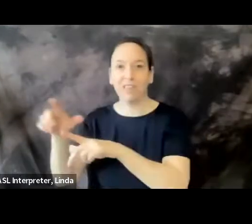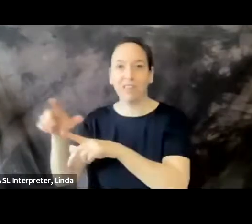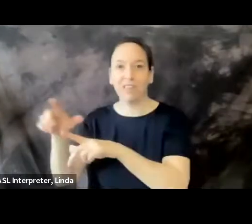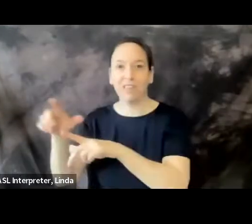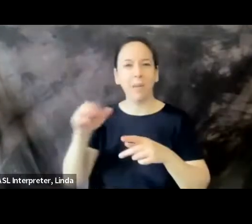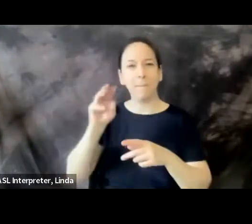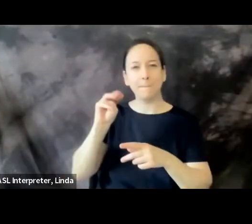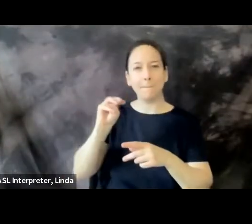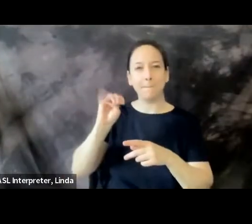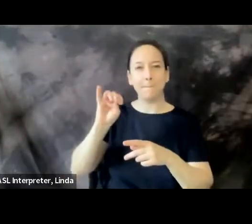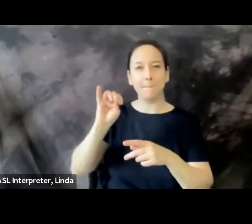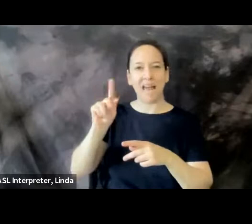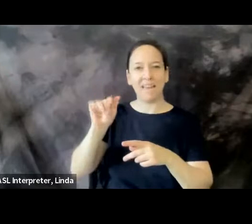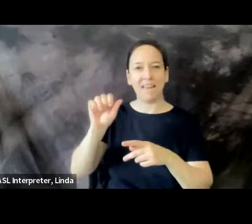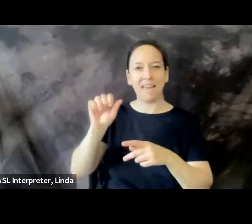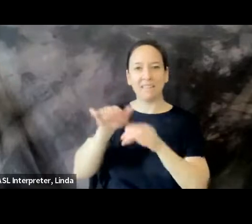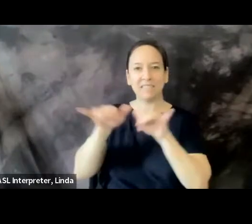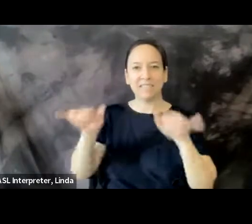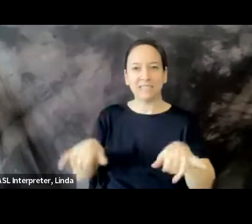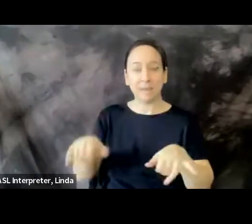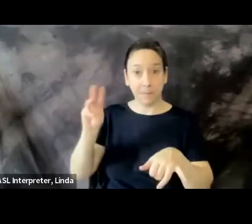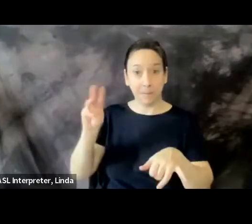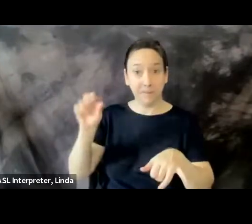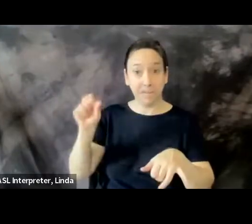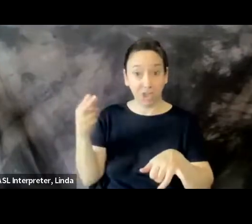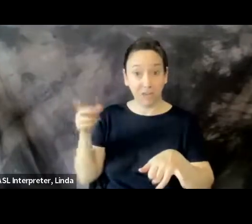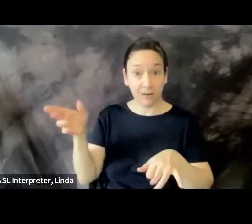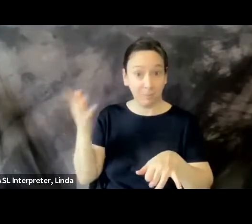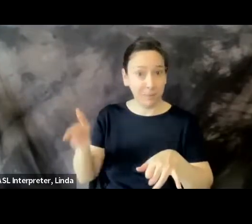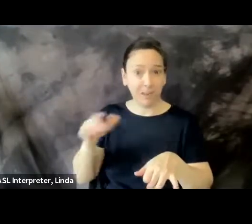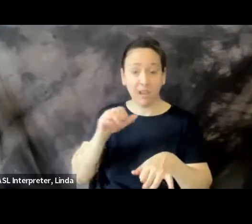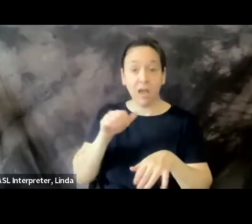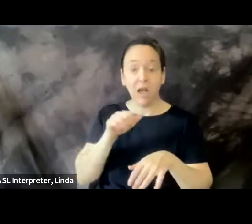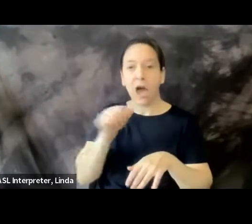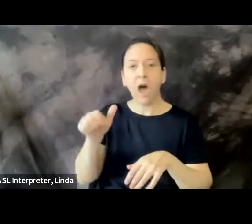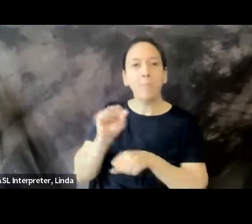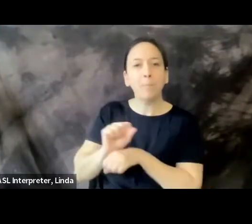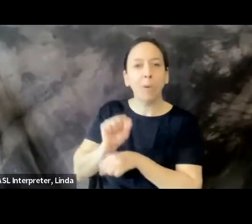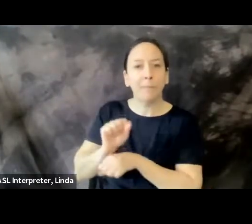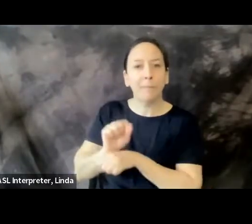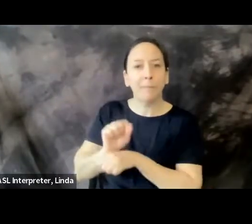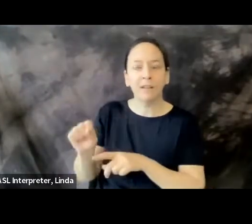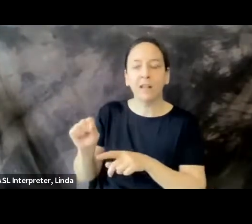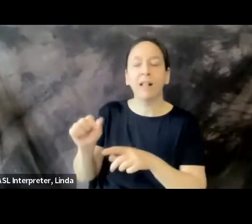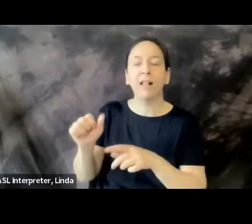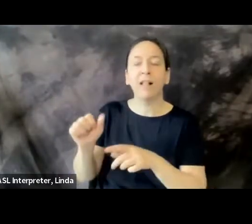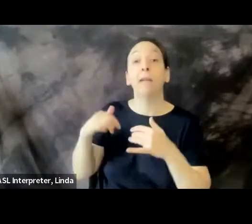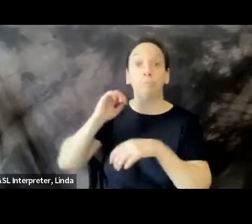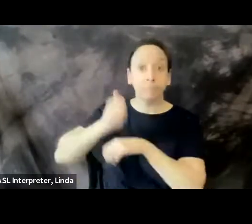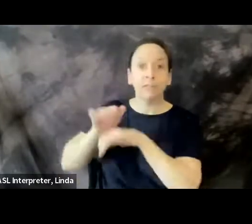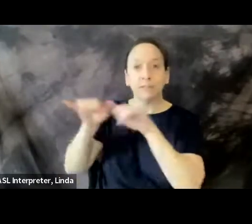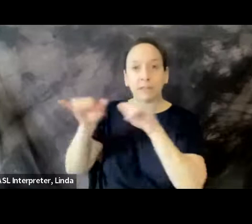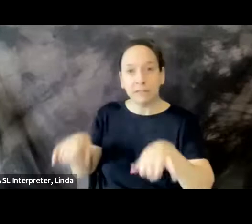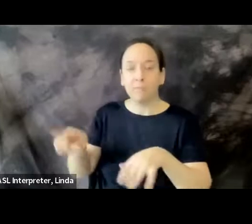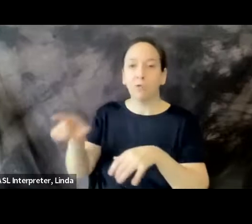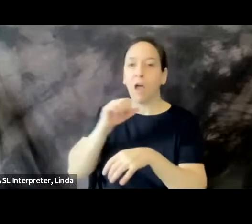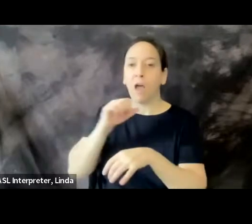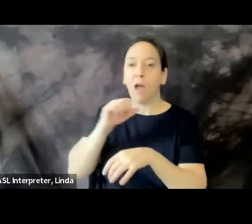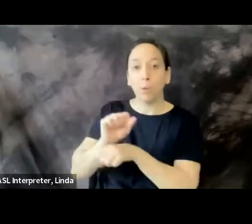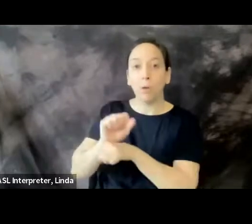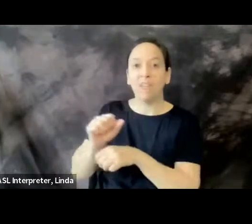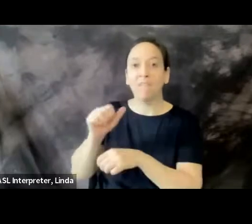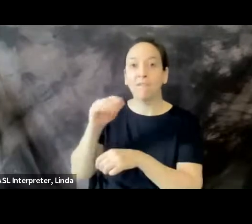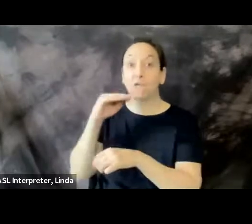familiar with in Michigan, which is an unemployment. So they implemented a system for unemployment fraud determinations.